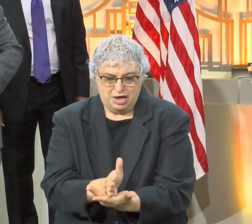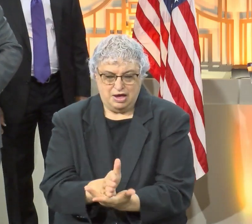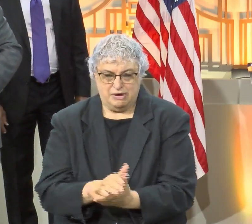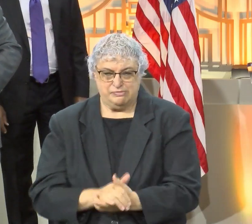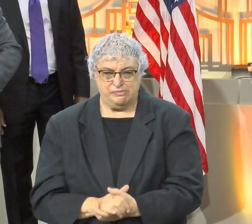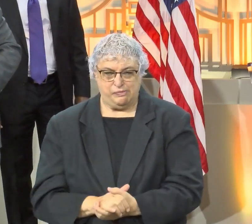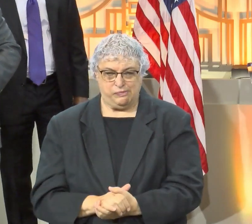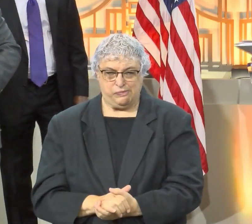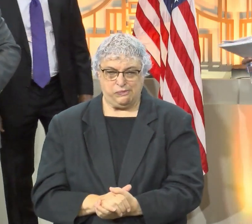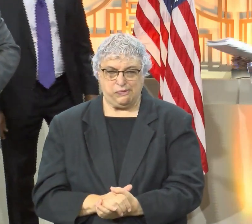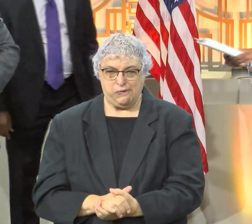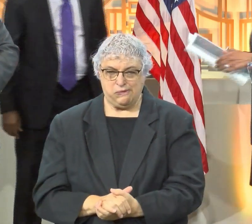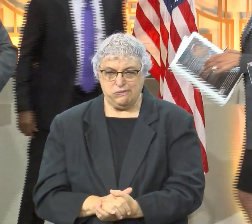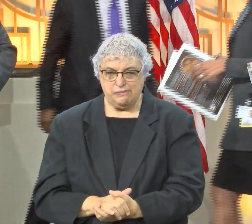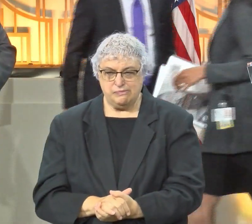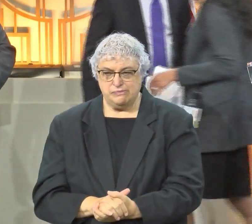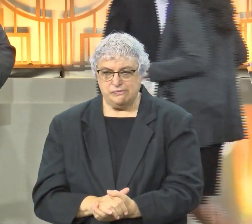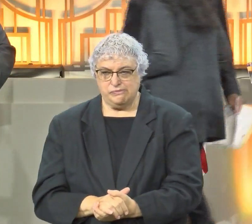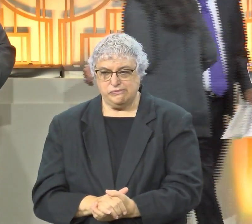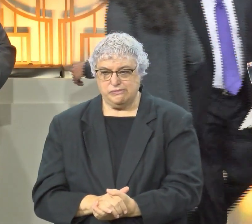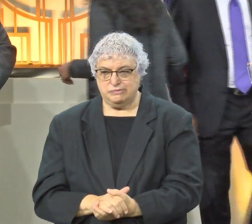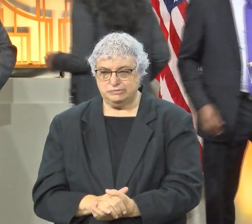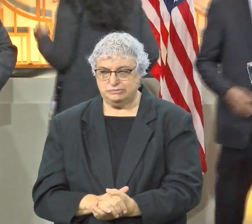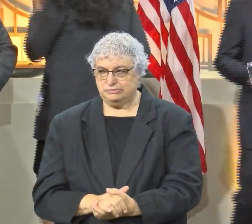soon. Thank you so much.